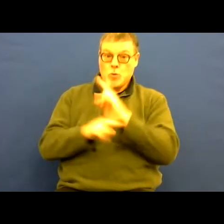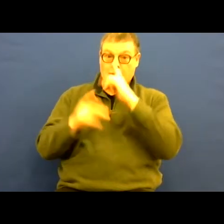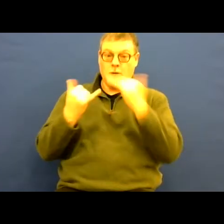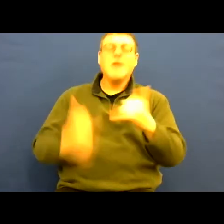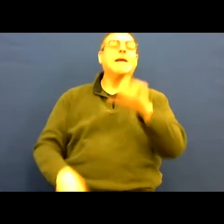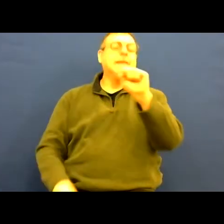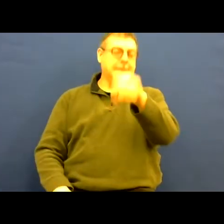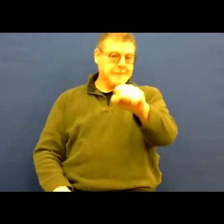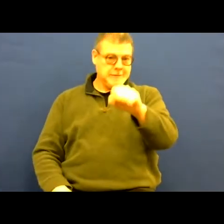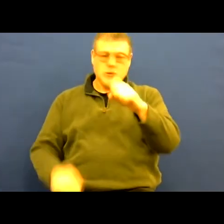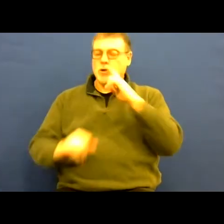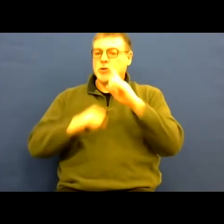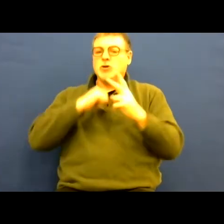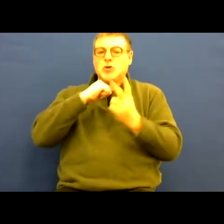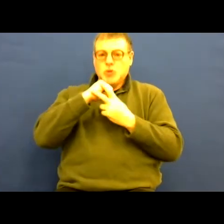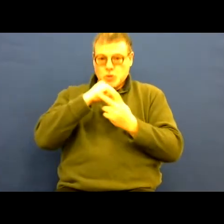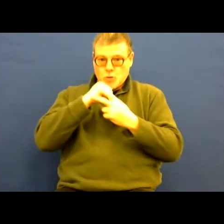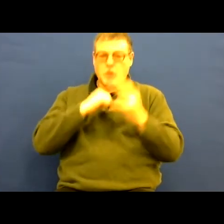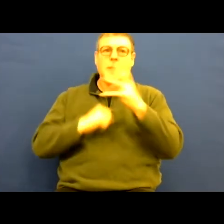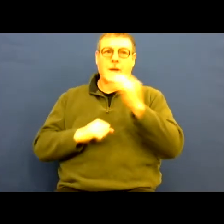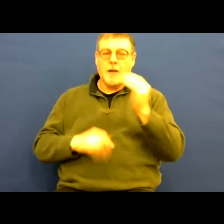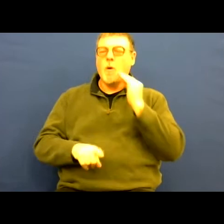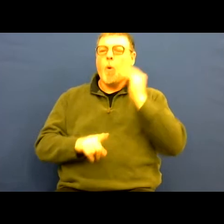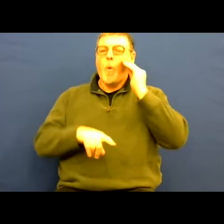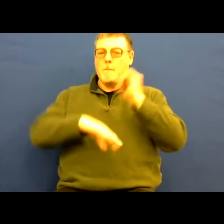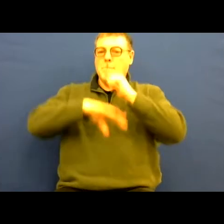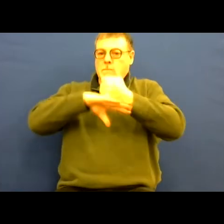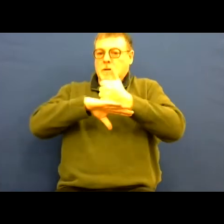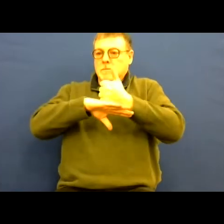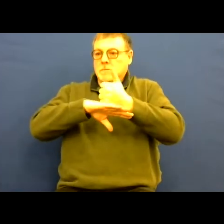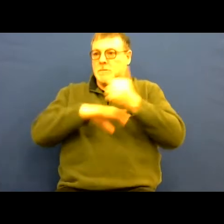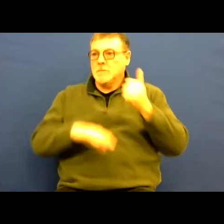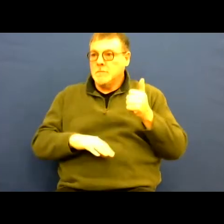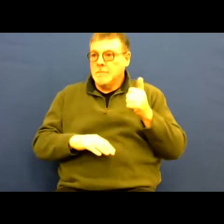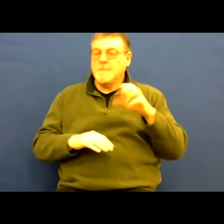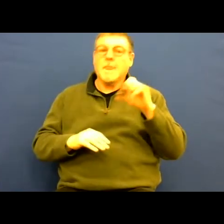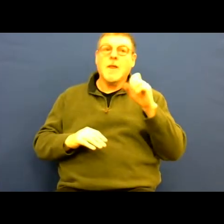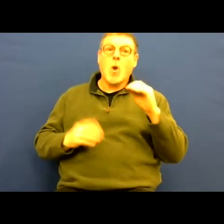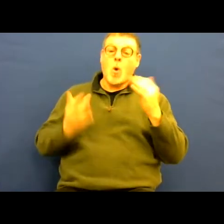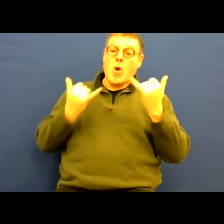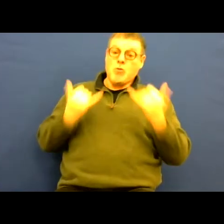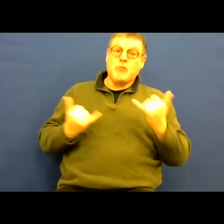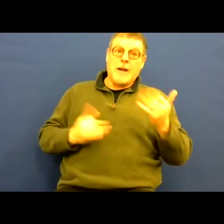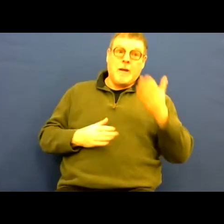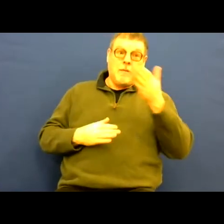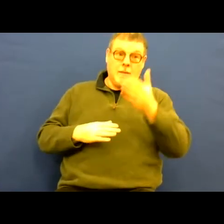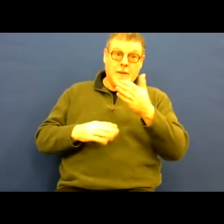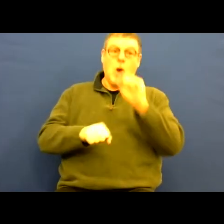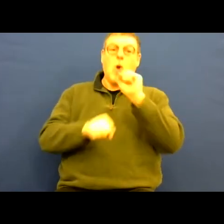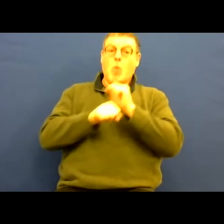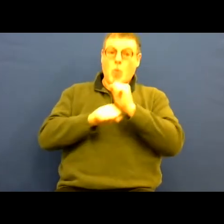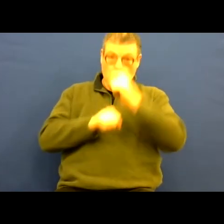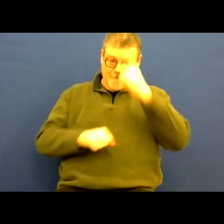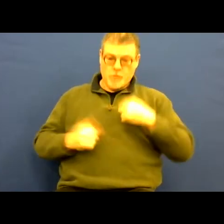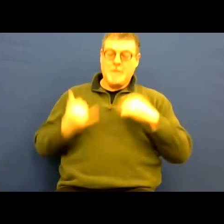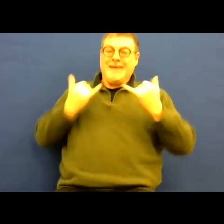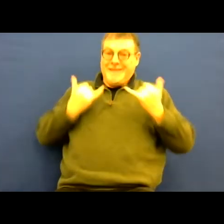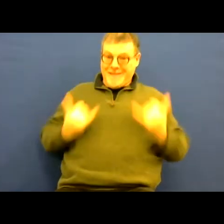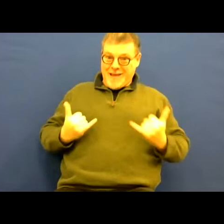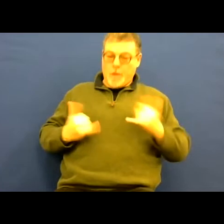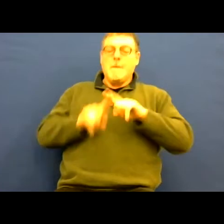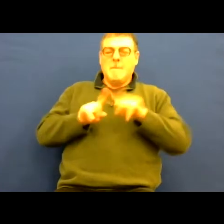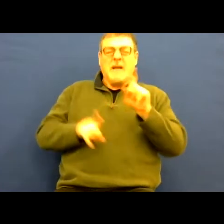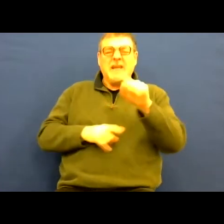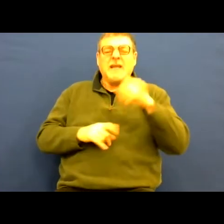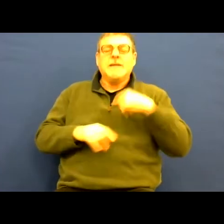Yeah, it just storage and having just kind of like a home base. Just Okay. like I said, what's there now works for me now, Mhm. but yes,